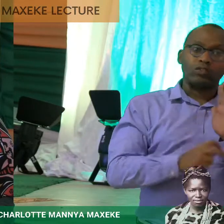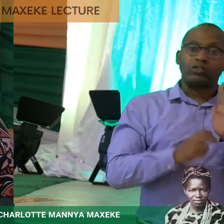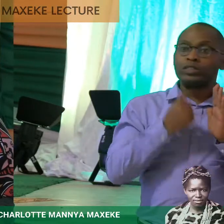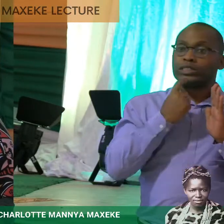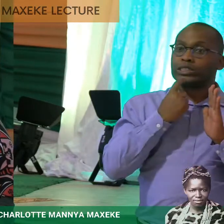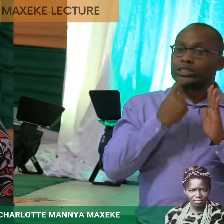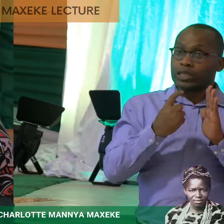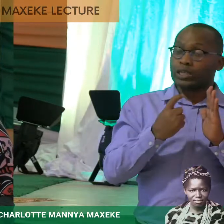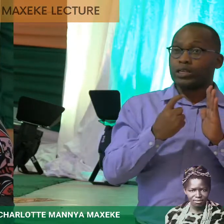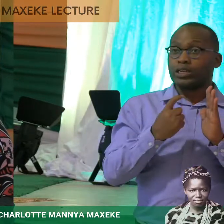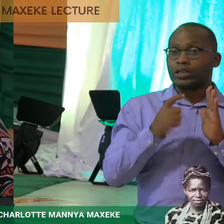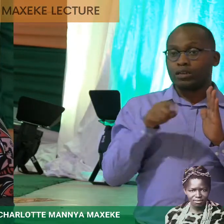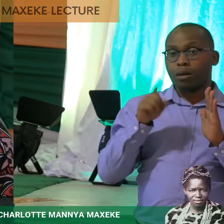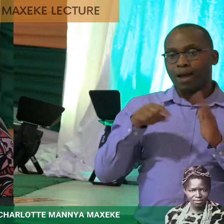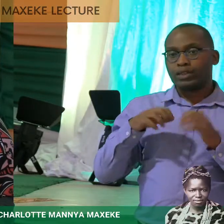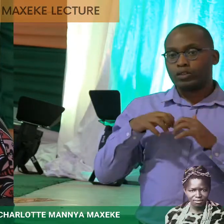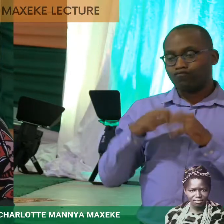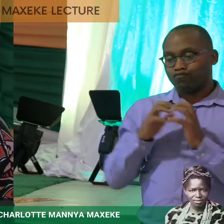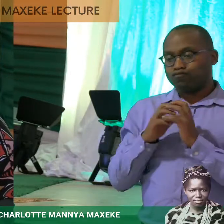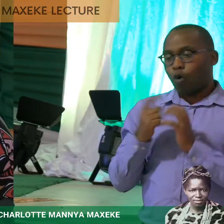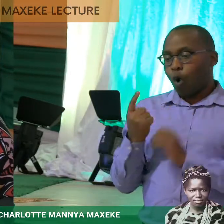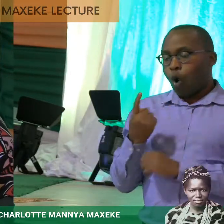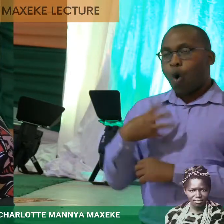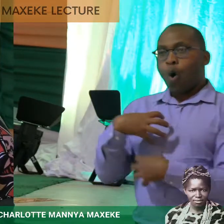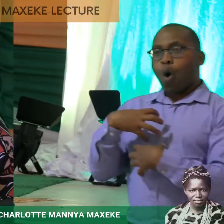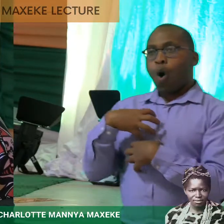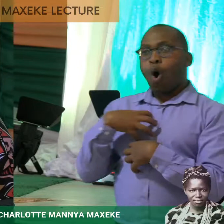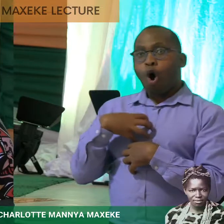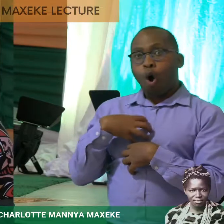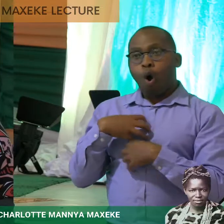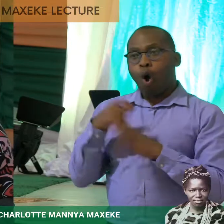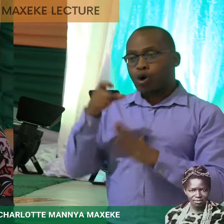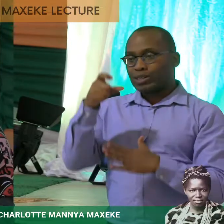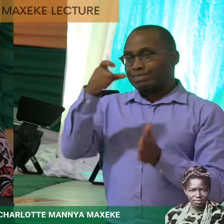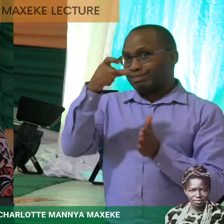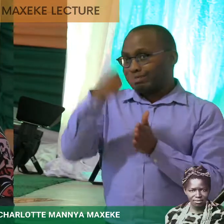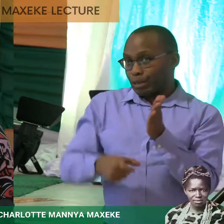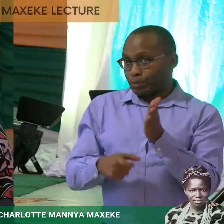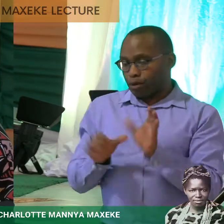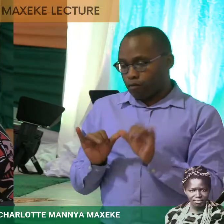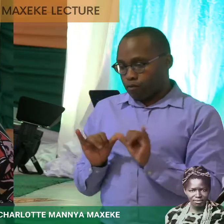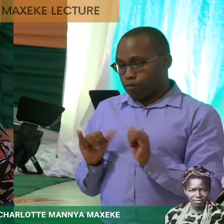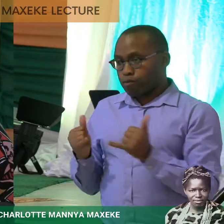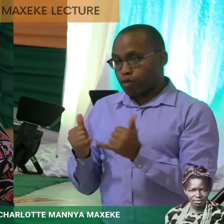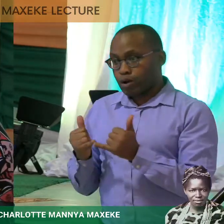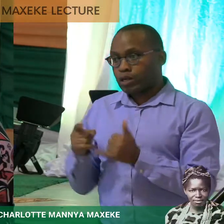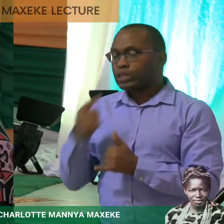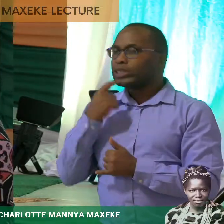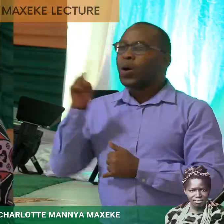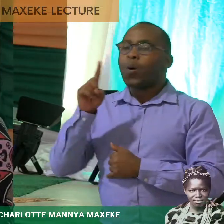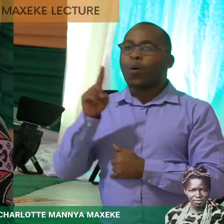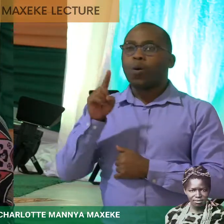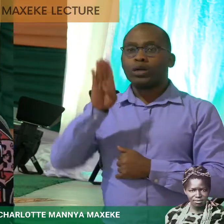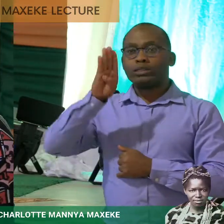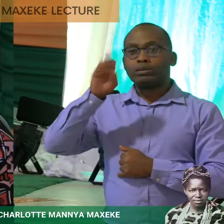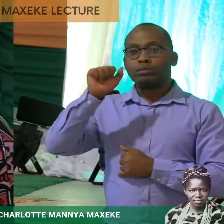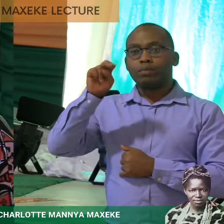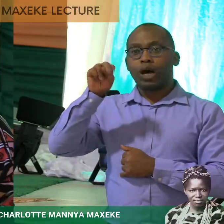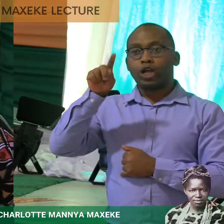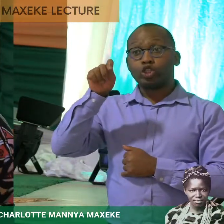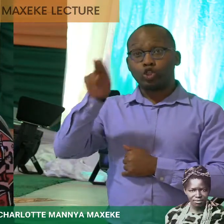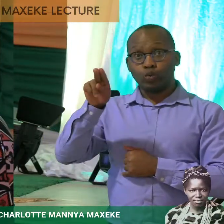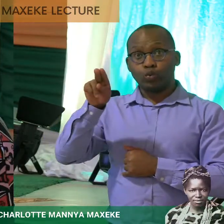own within the South African Native National Congress, in the form of the Bantu Women's League,